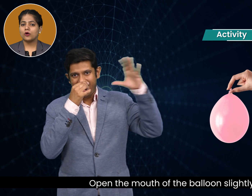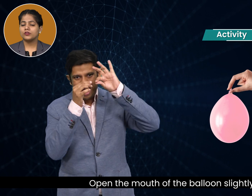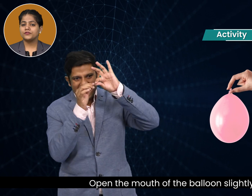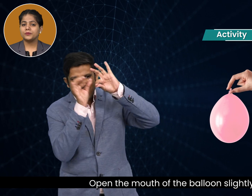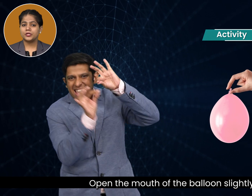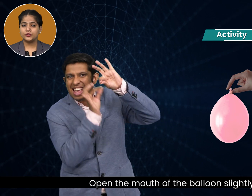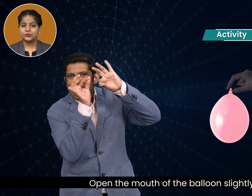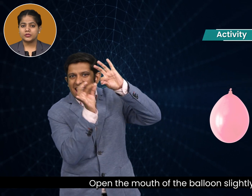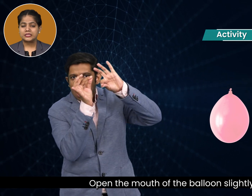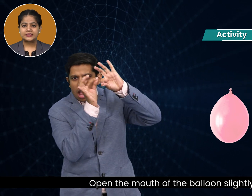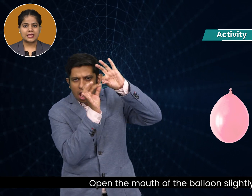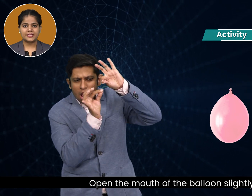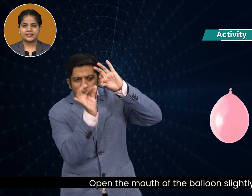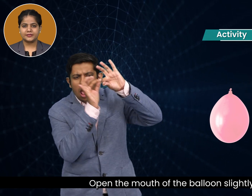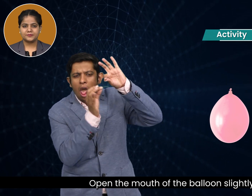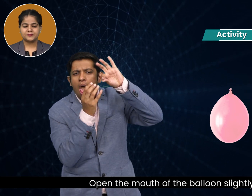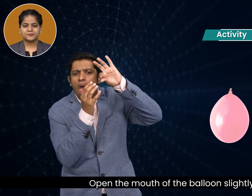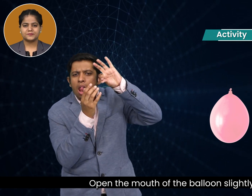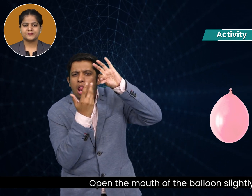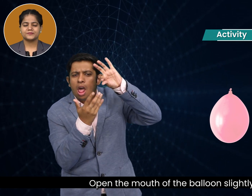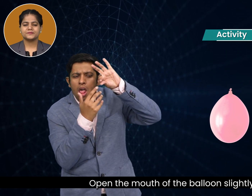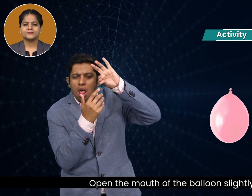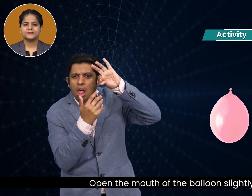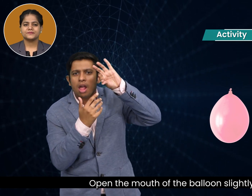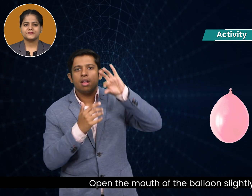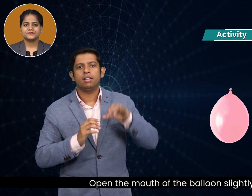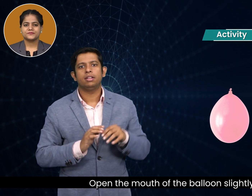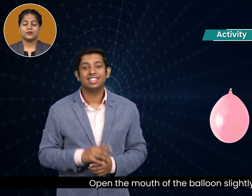Open the mouth of the balloon slightly.